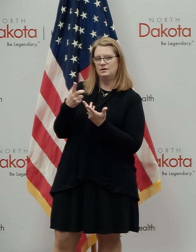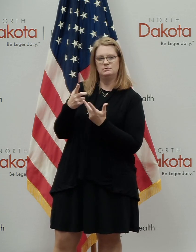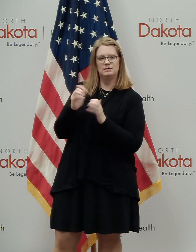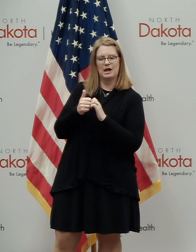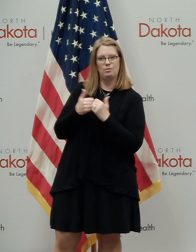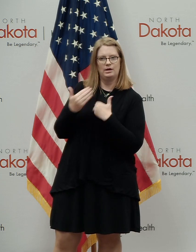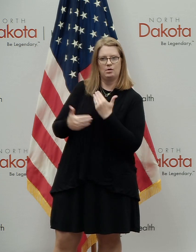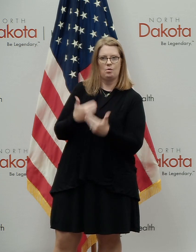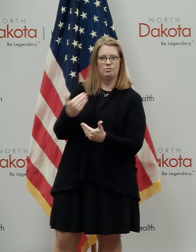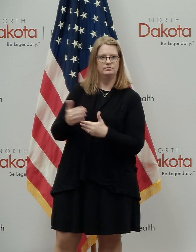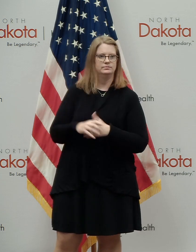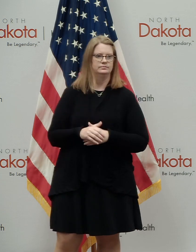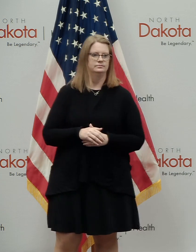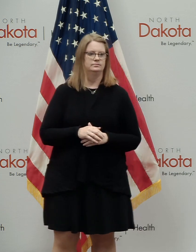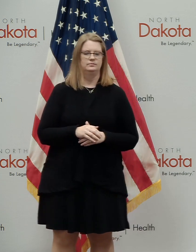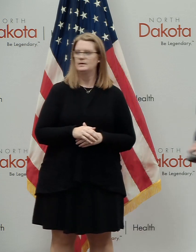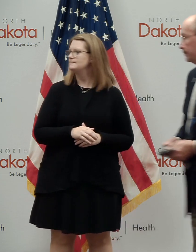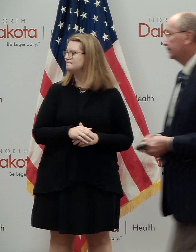action.